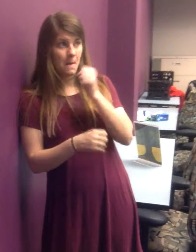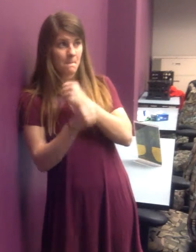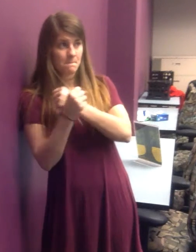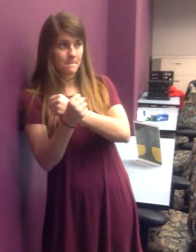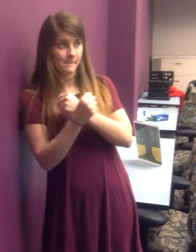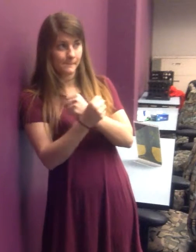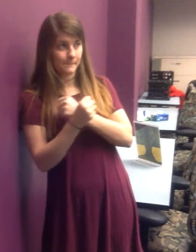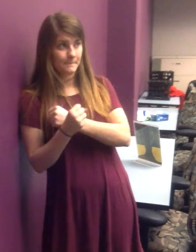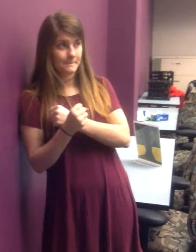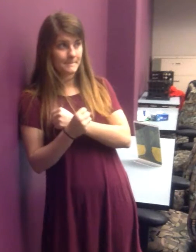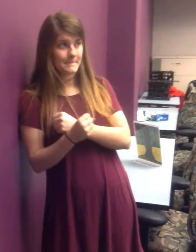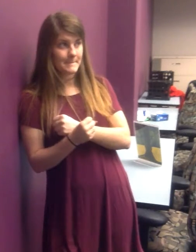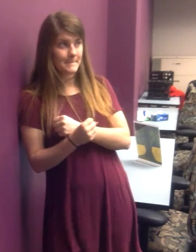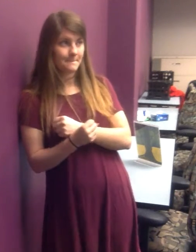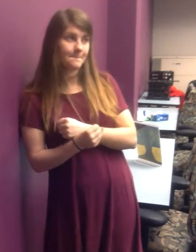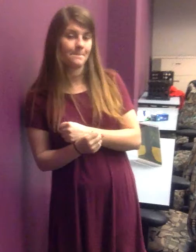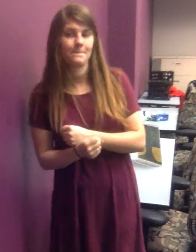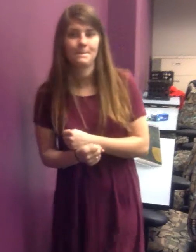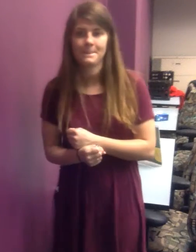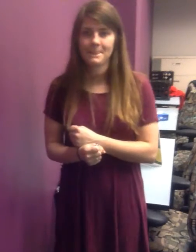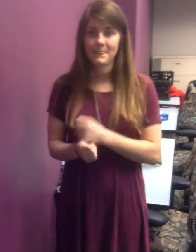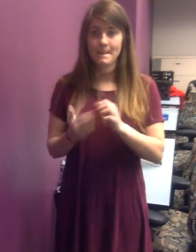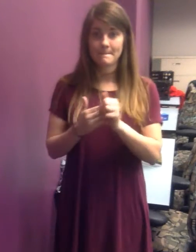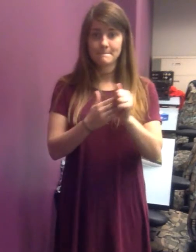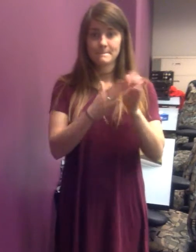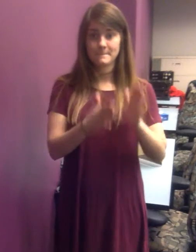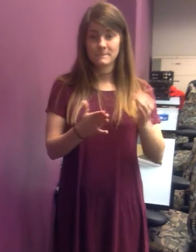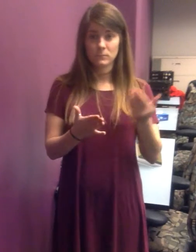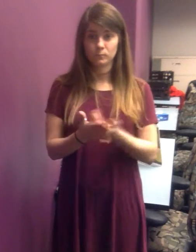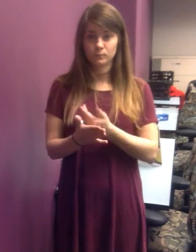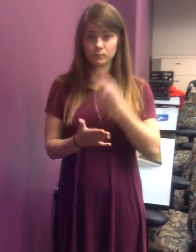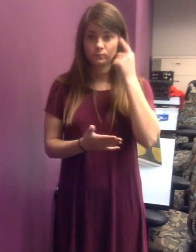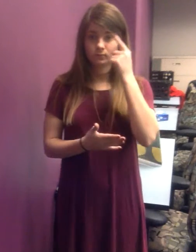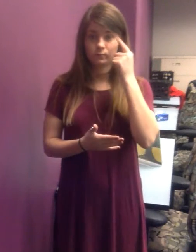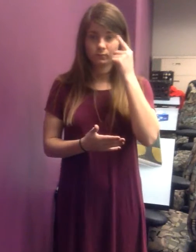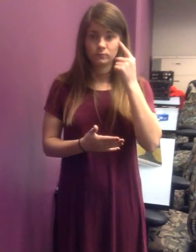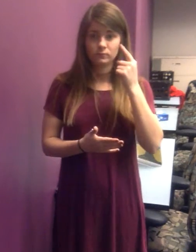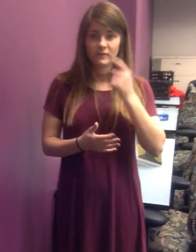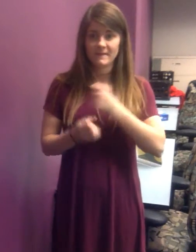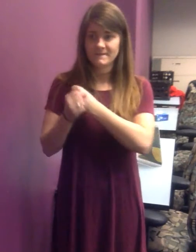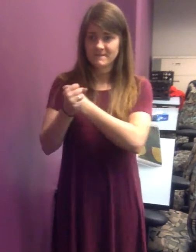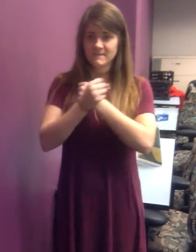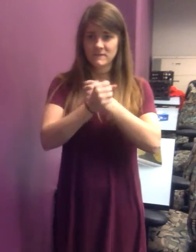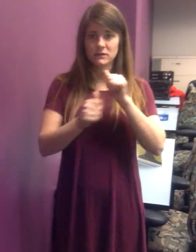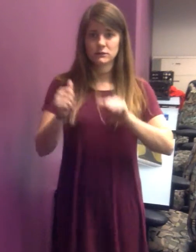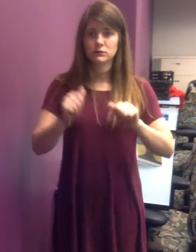strategy. They reviewed some of these free market groups that they had been funding, and they cut funding to the most